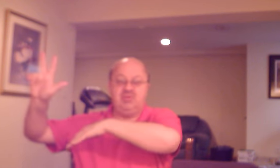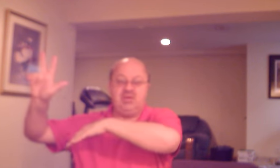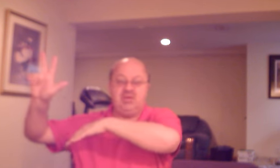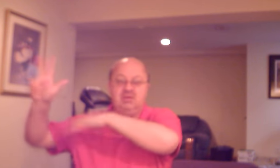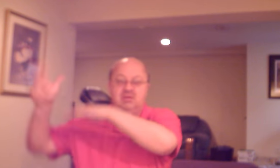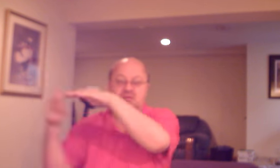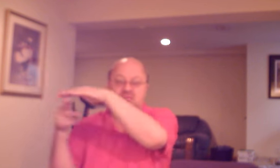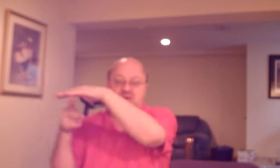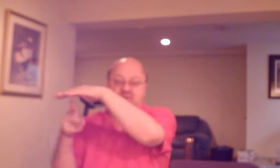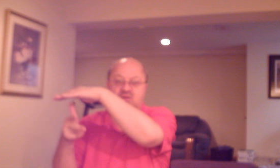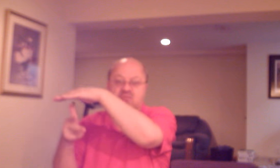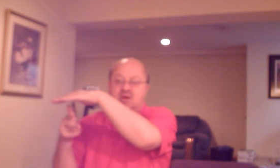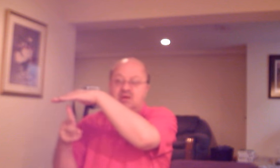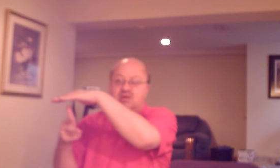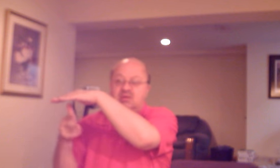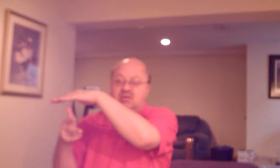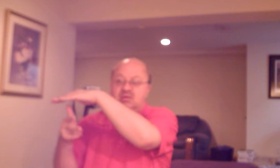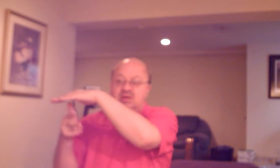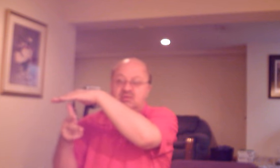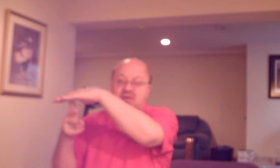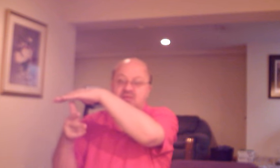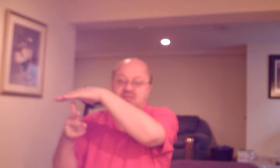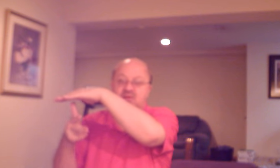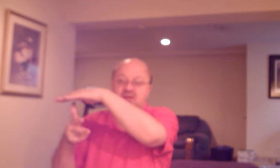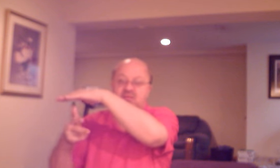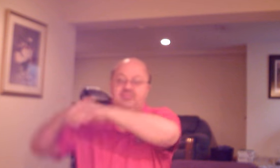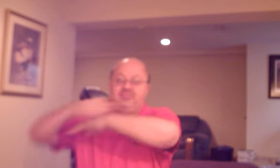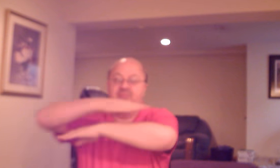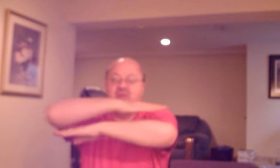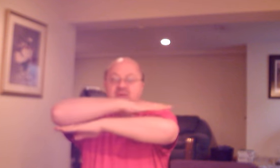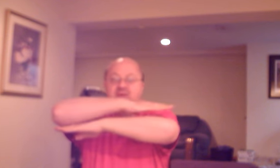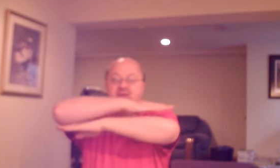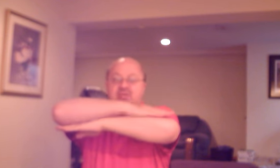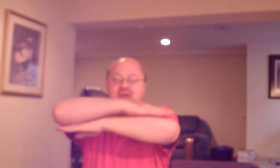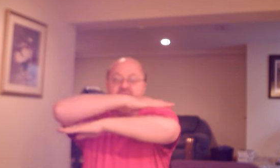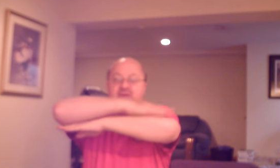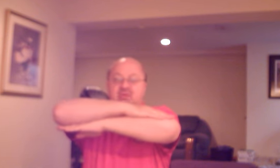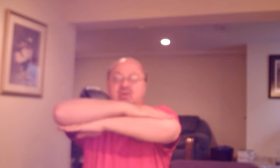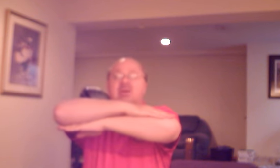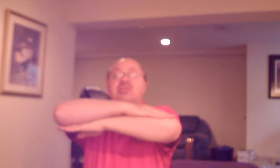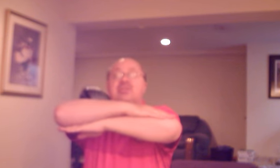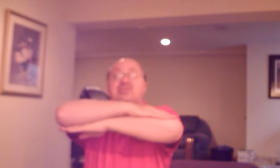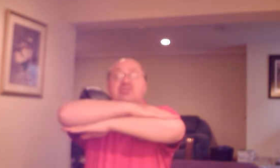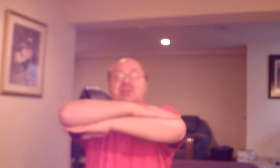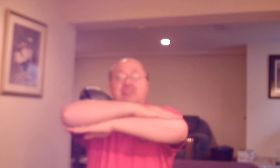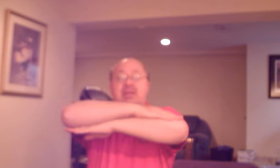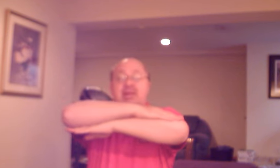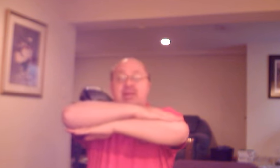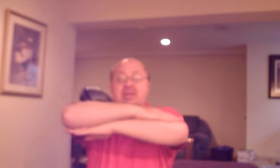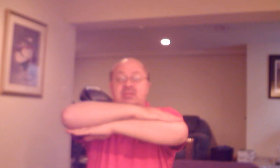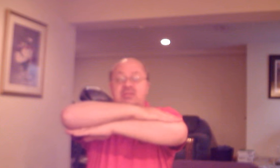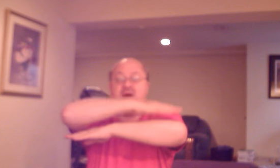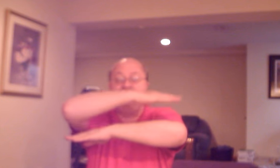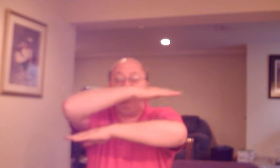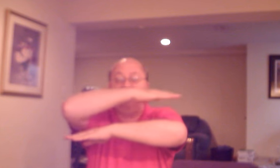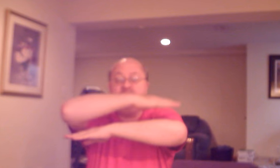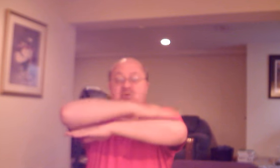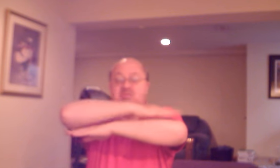3. Drive your garage. Yeah, go right into the garage. Table. Just your dominant hand, the top hand moves, not